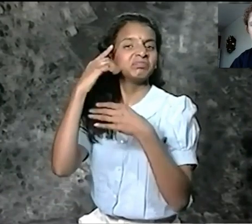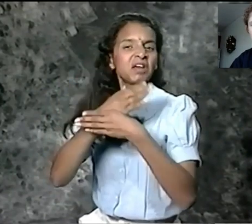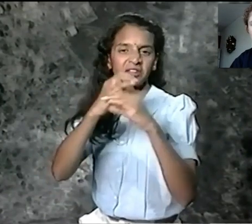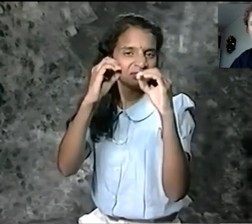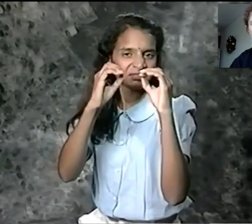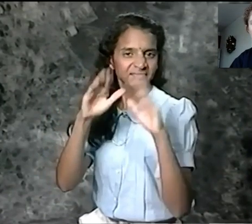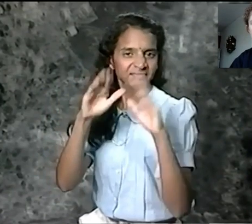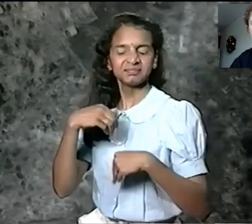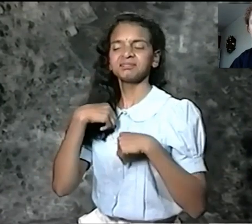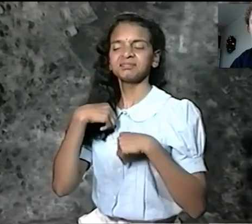it's quiet, it's dark.